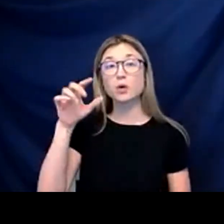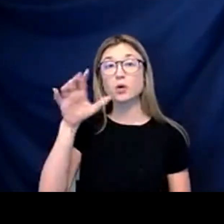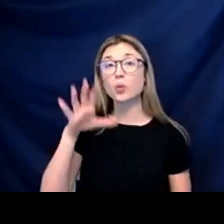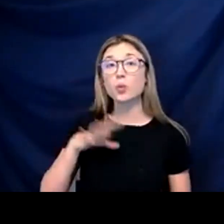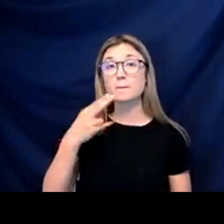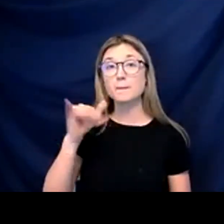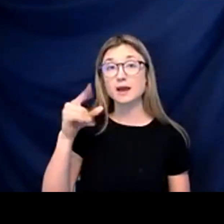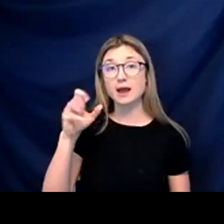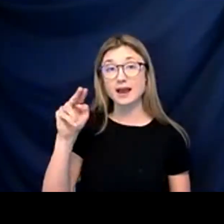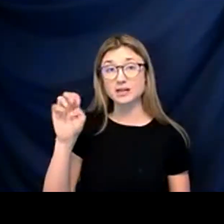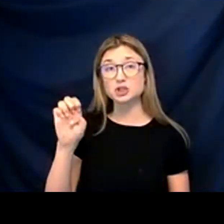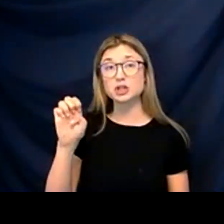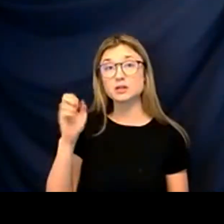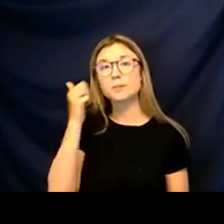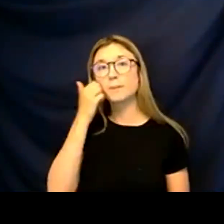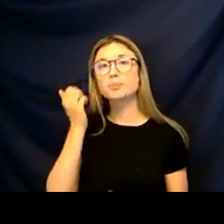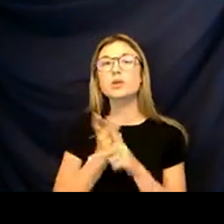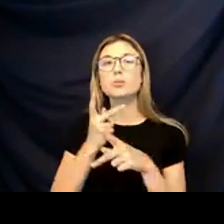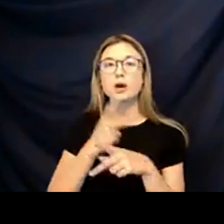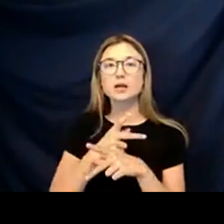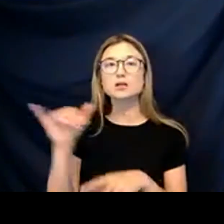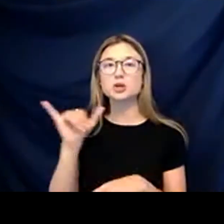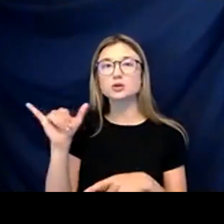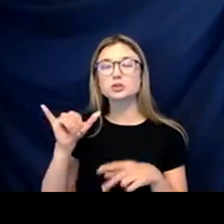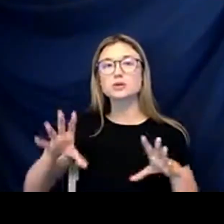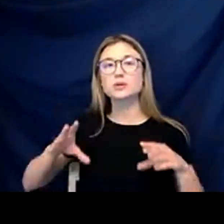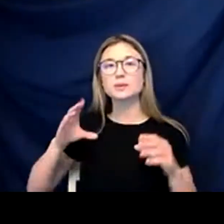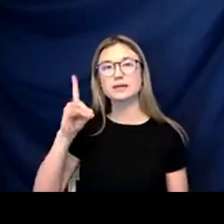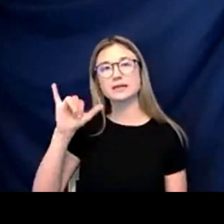diapers. House Bill 172